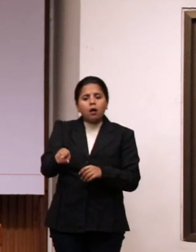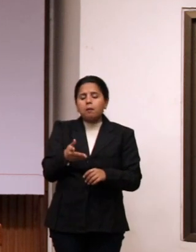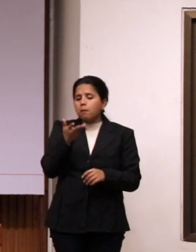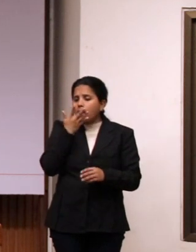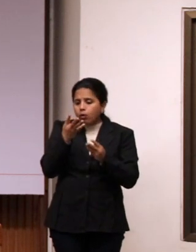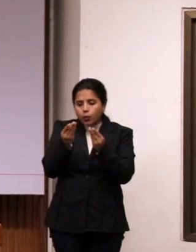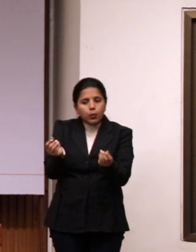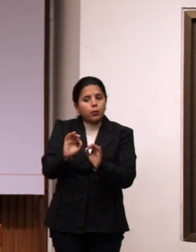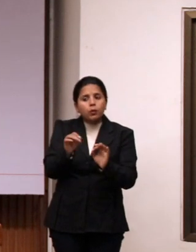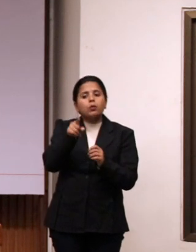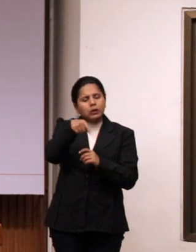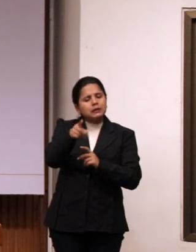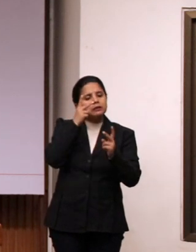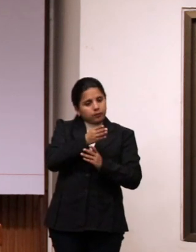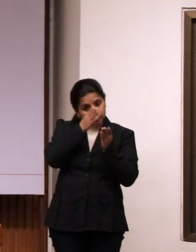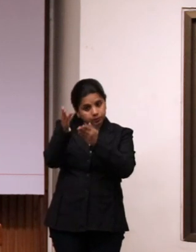Please visit,